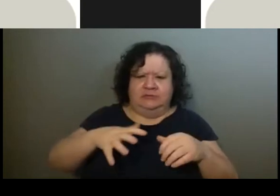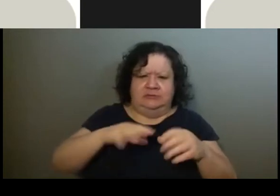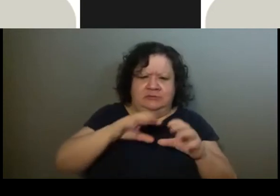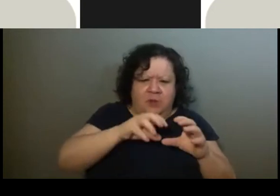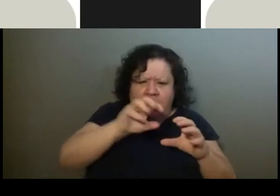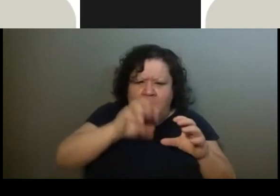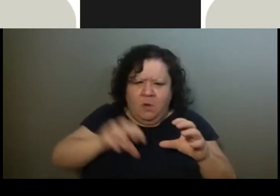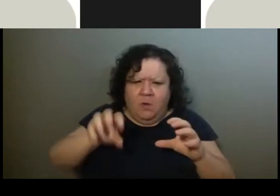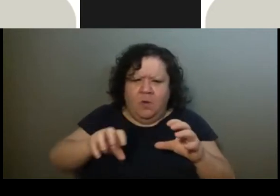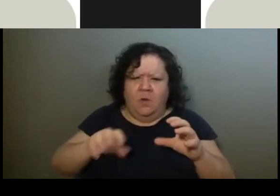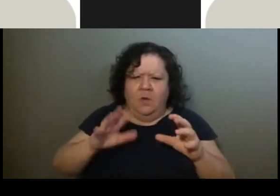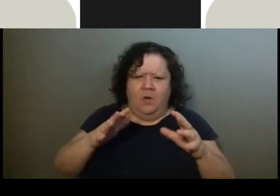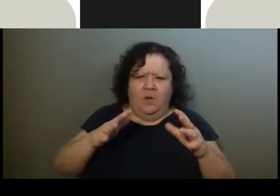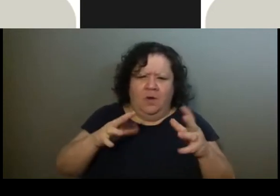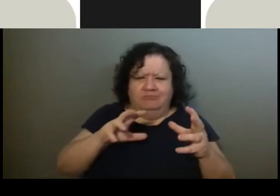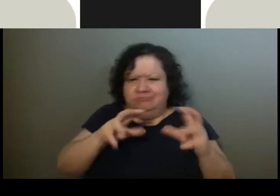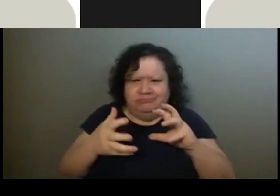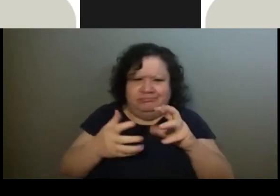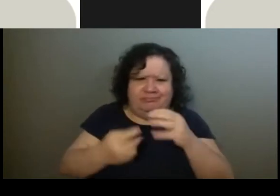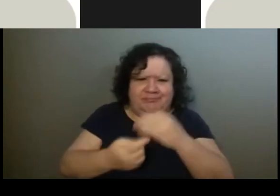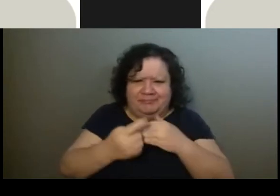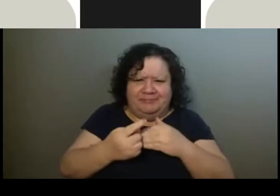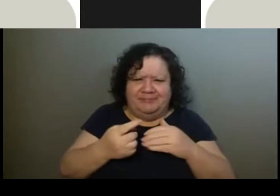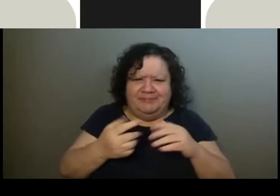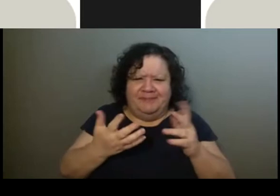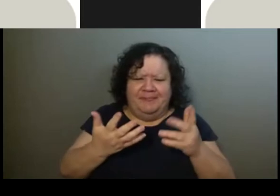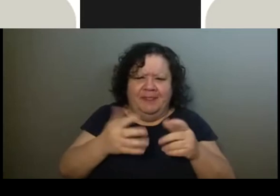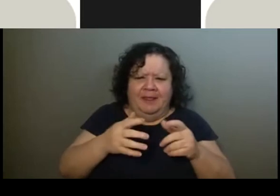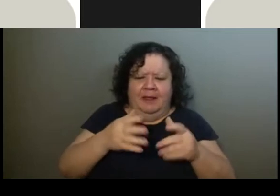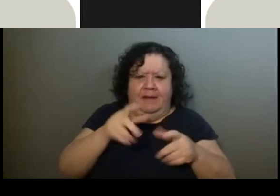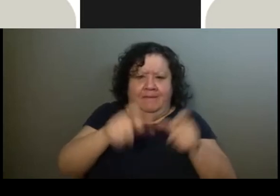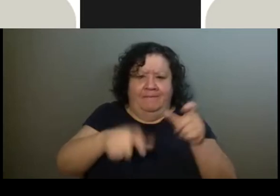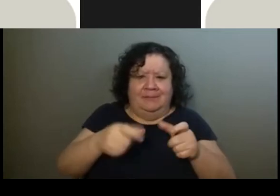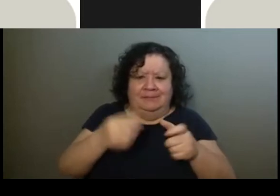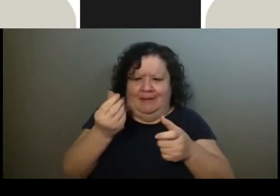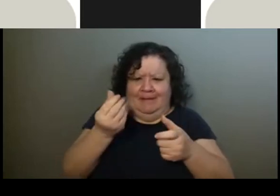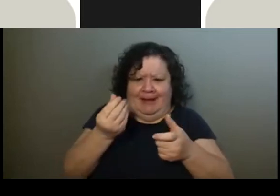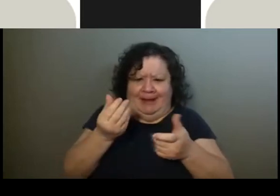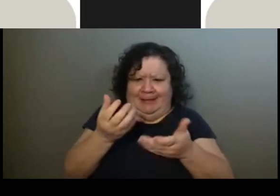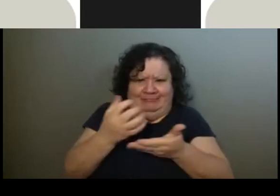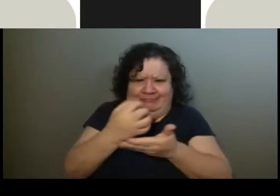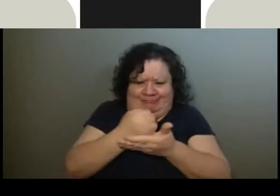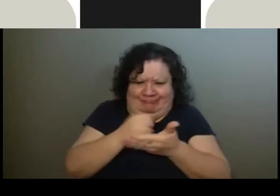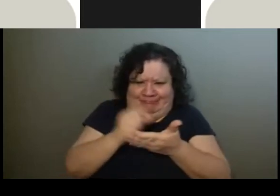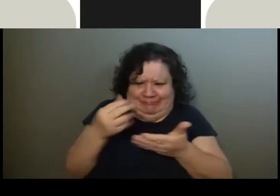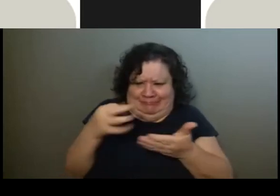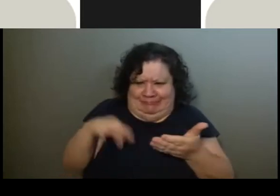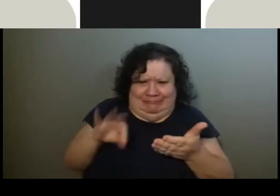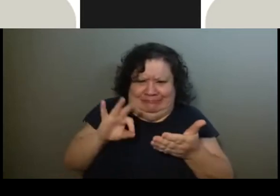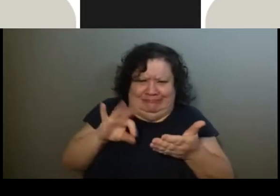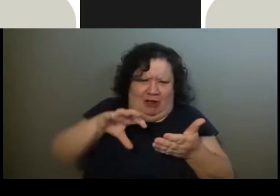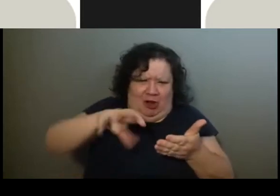therefore, I just emphasize the most important topics as suggested by